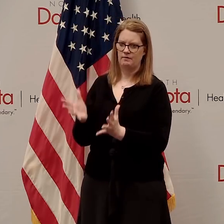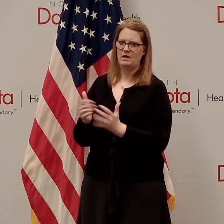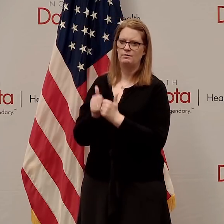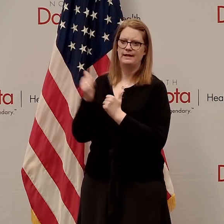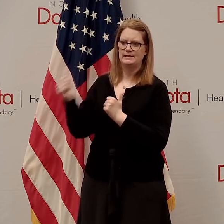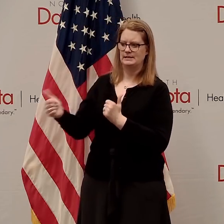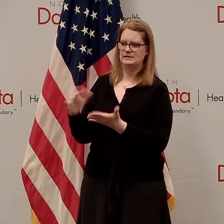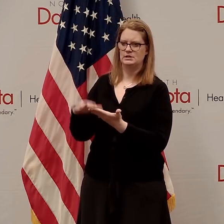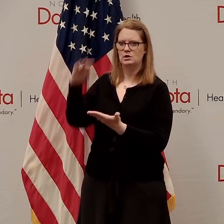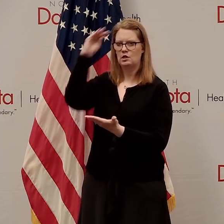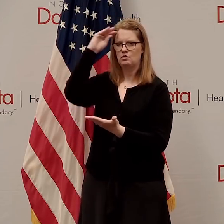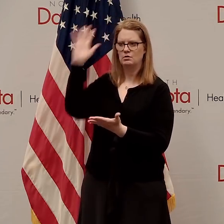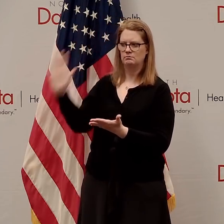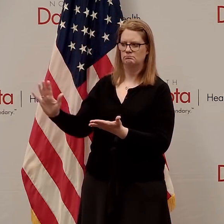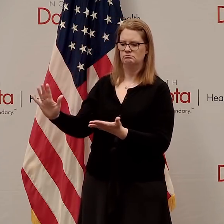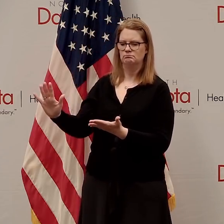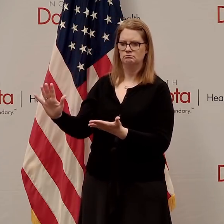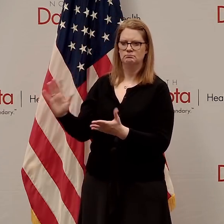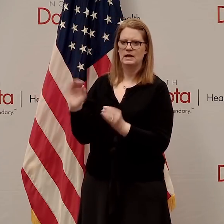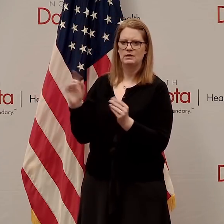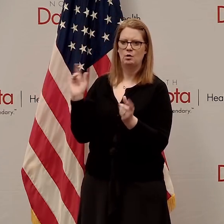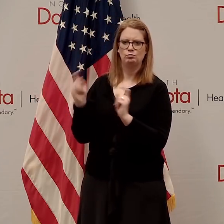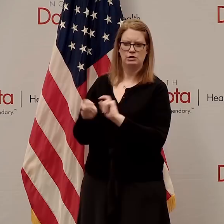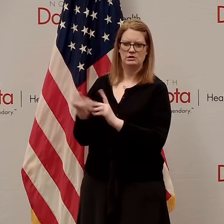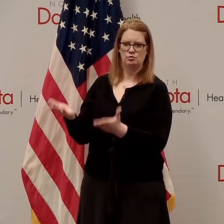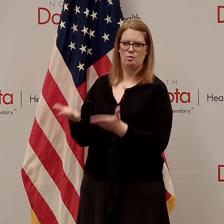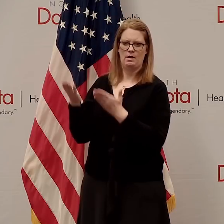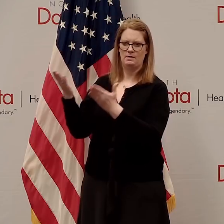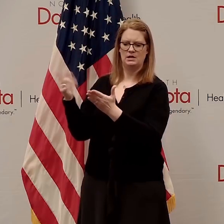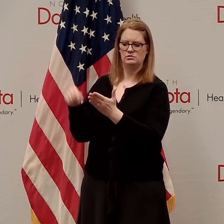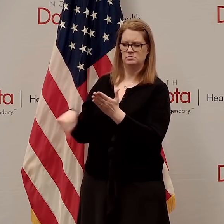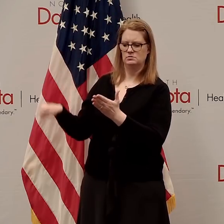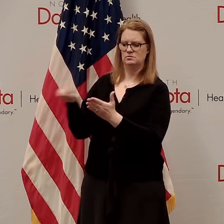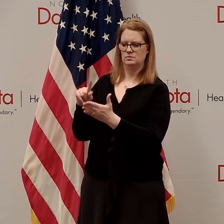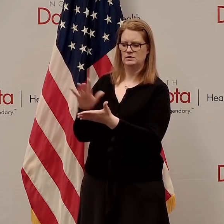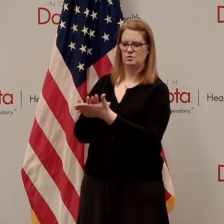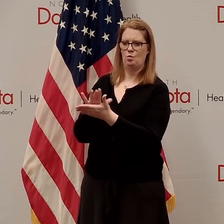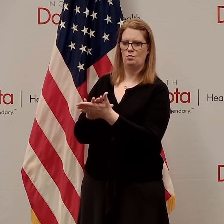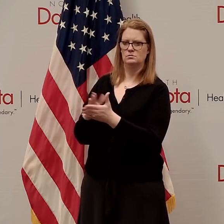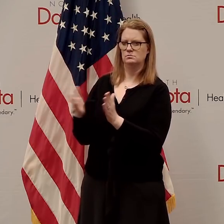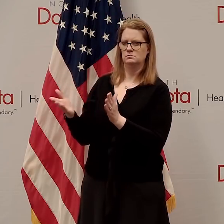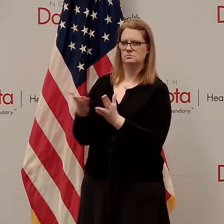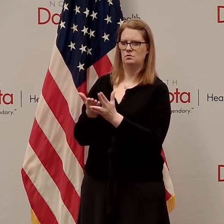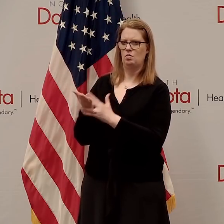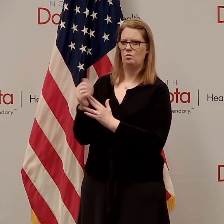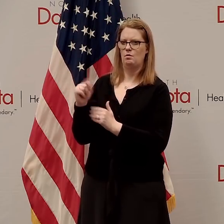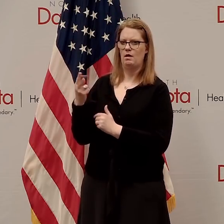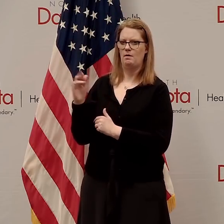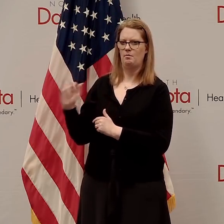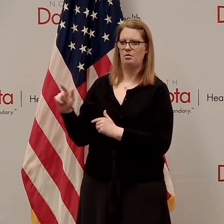we certainly don't see any change in any recommendations relative to schools through April.